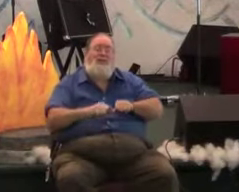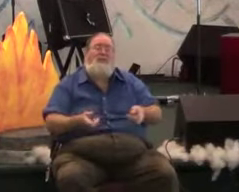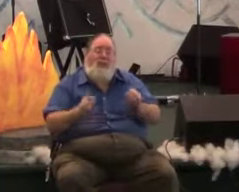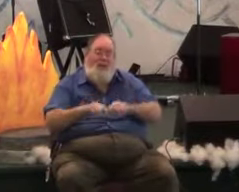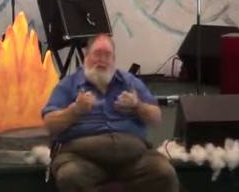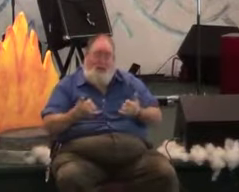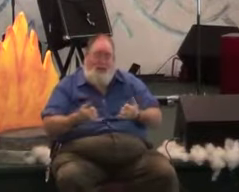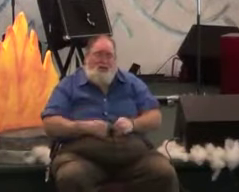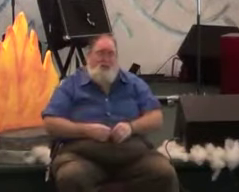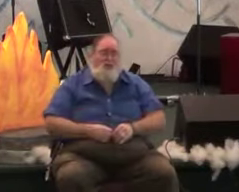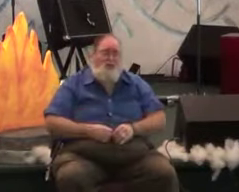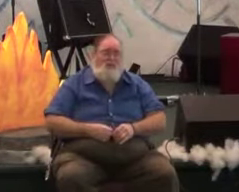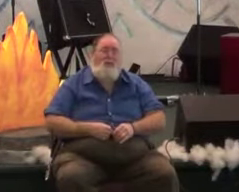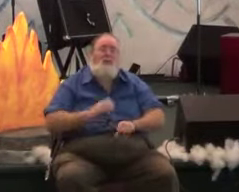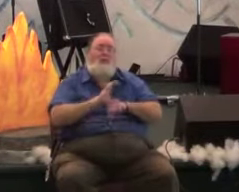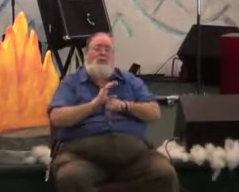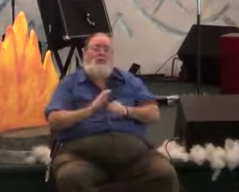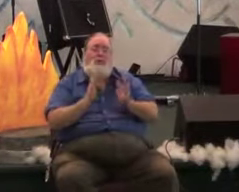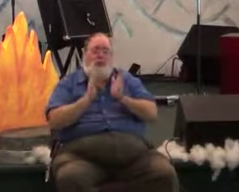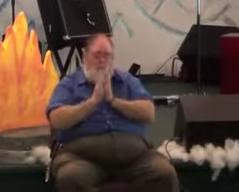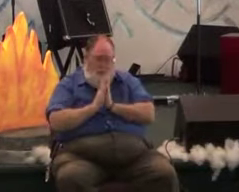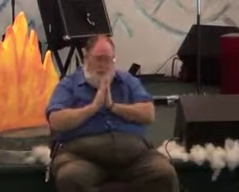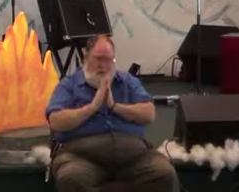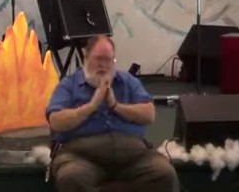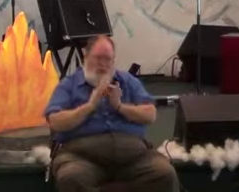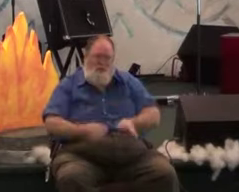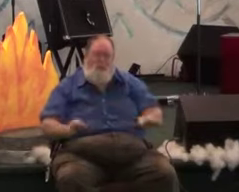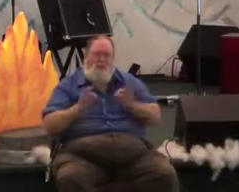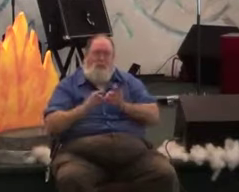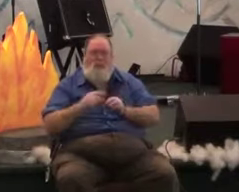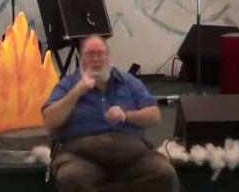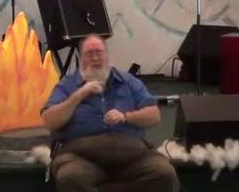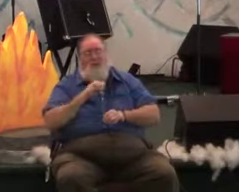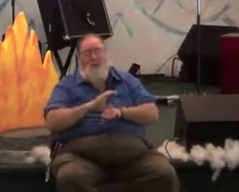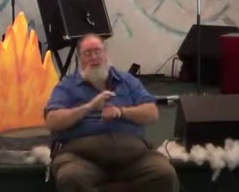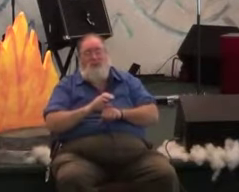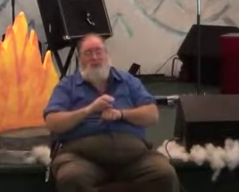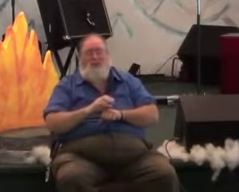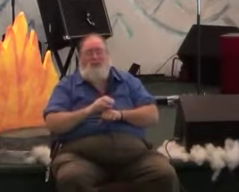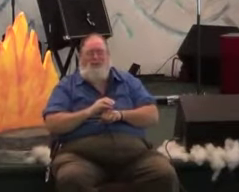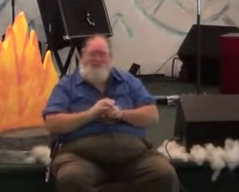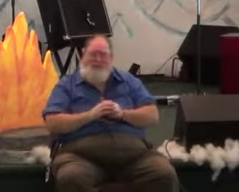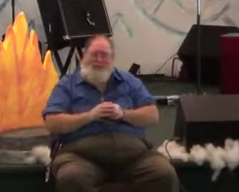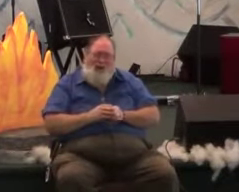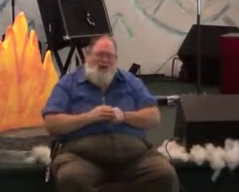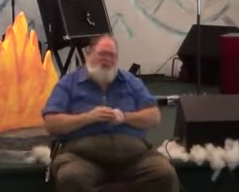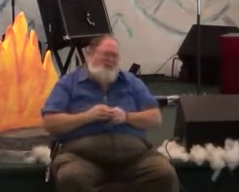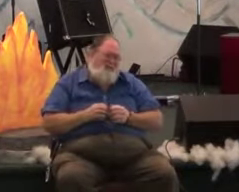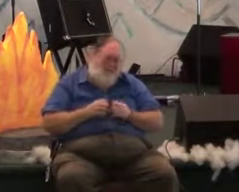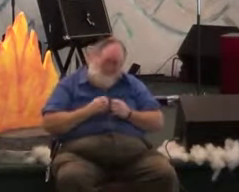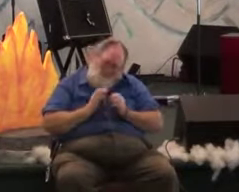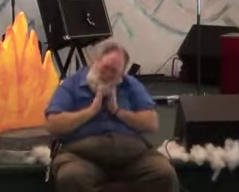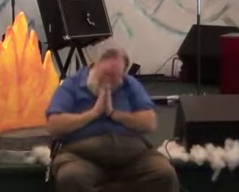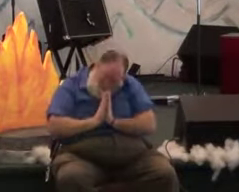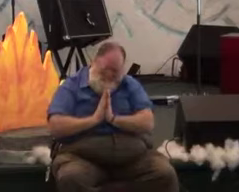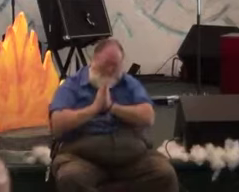But church prayer is important. It says they earnestly prayed. And we talked about the church earnestly